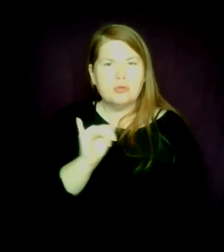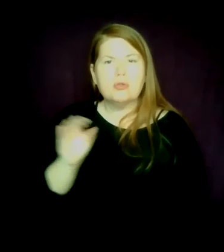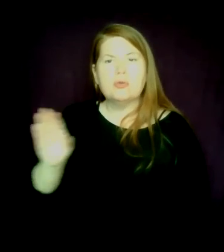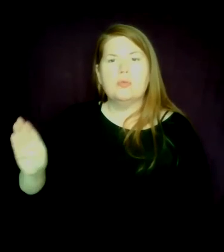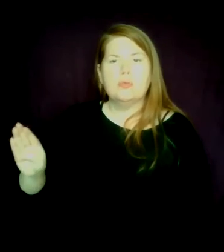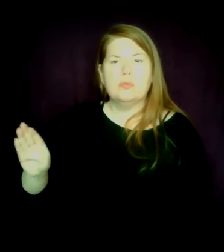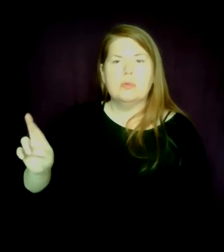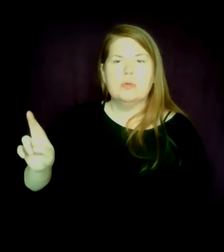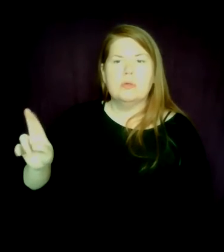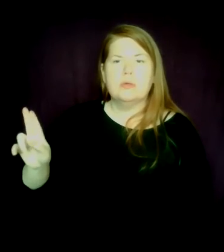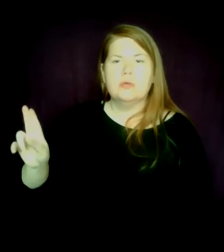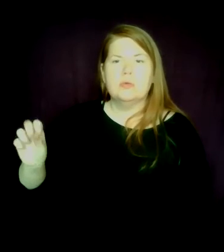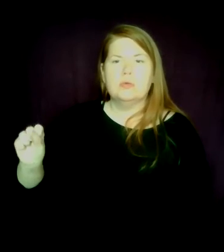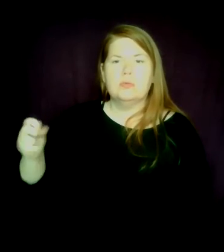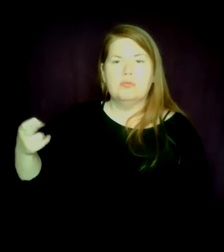There we go.